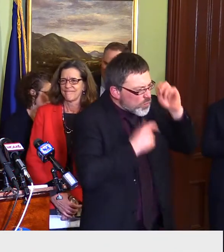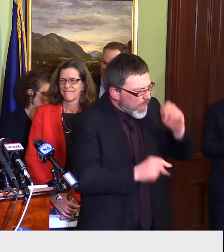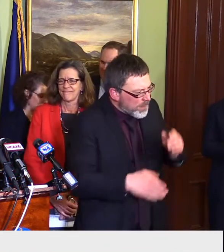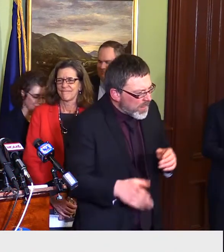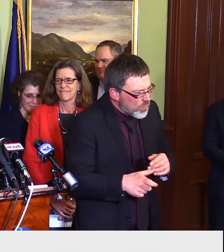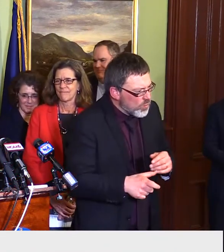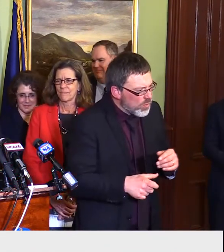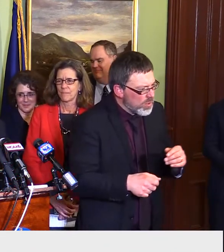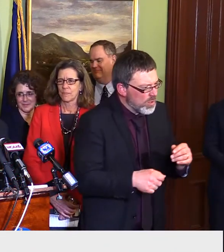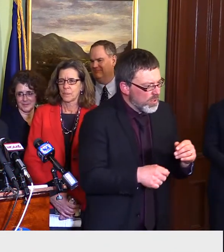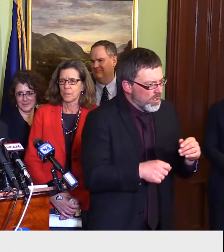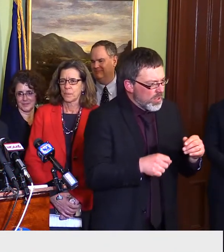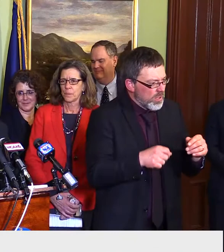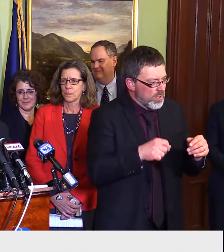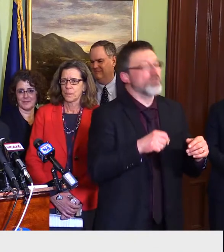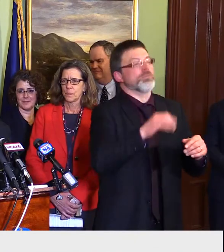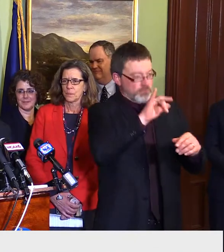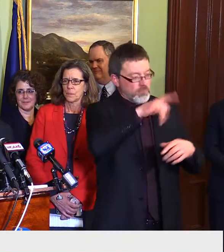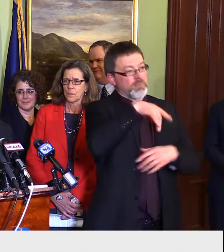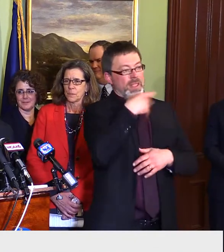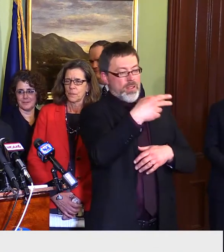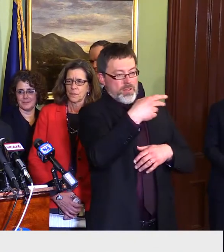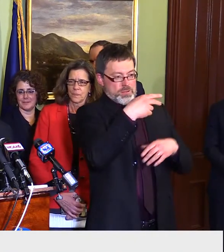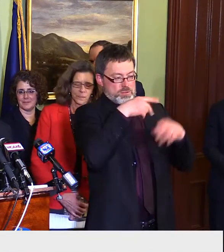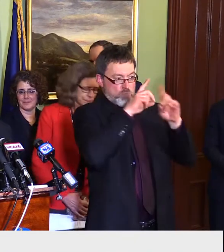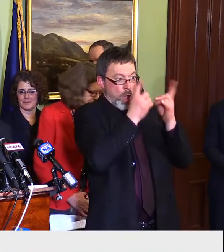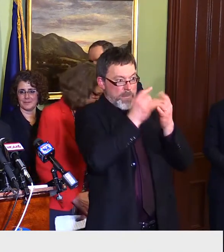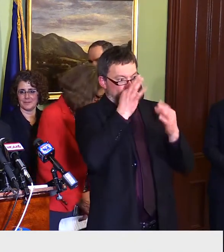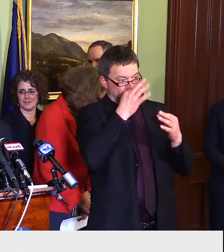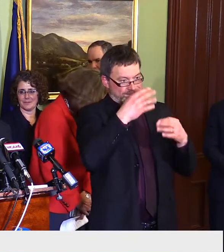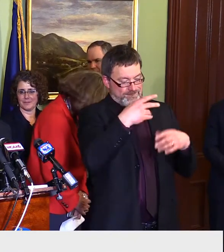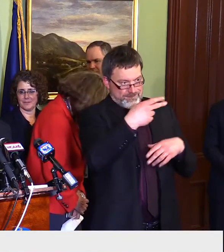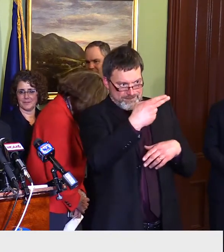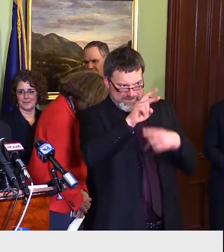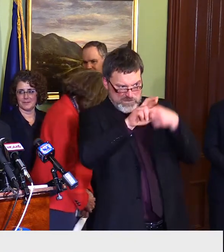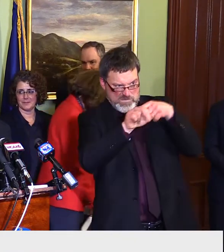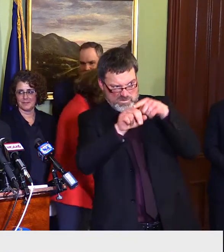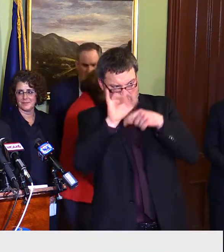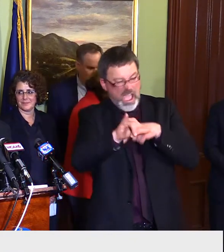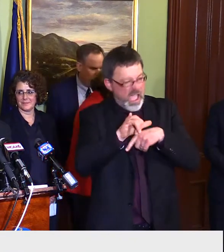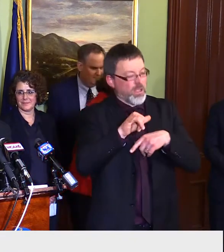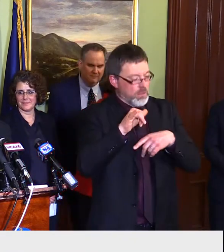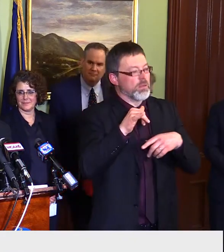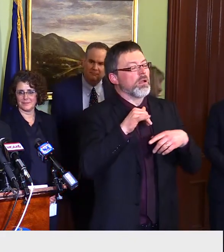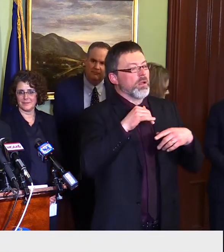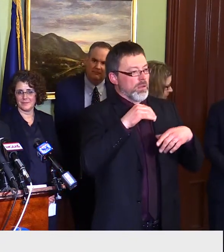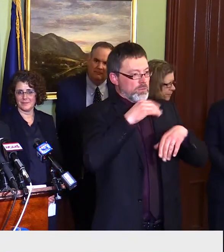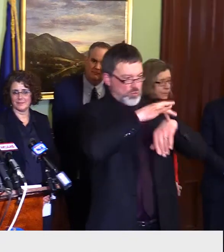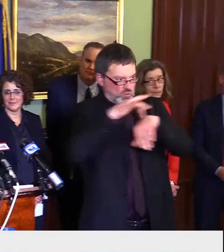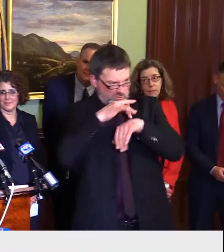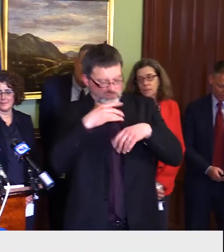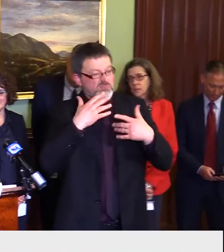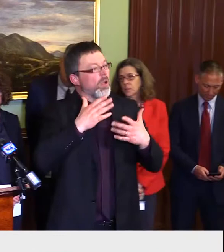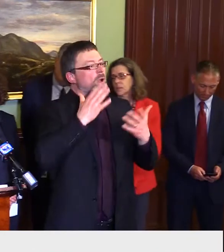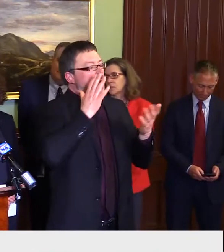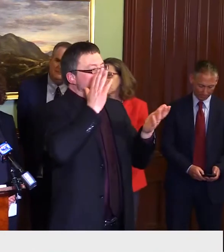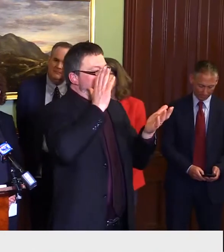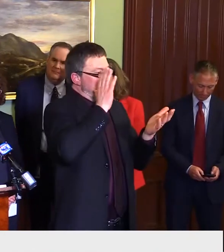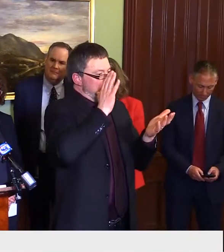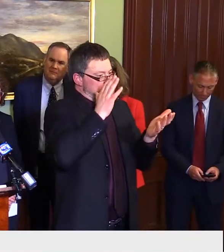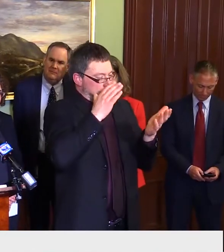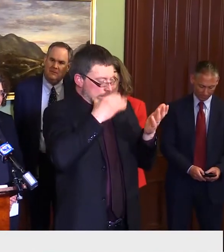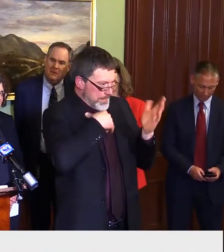We just sent all of them home, many of them in high-risk groups, and all of them back home throughout the state. Was there